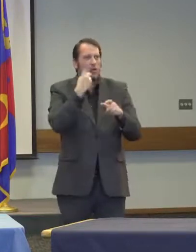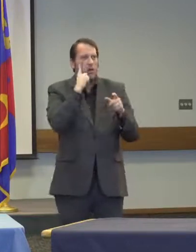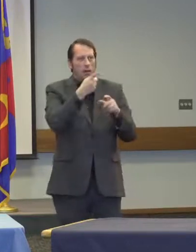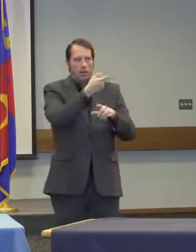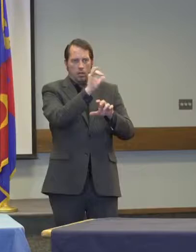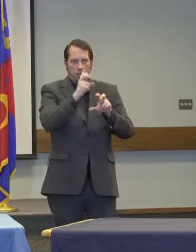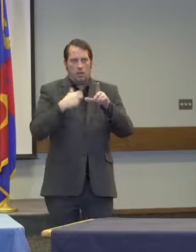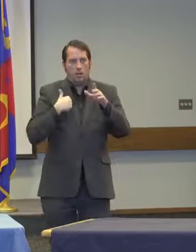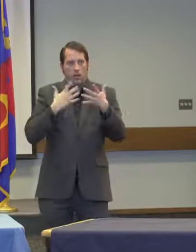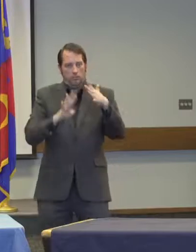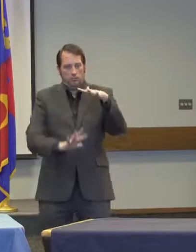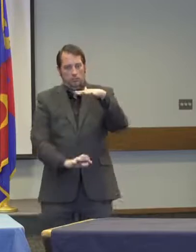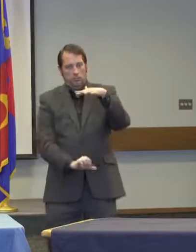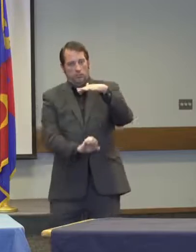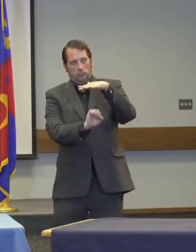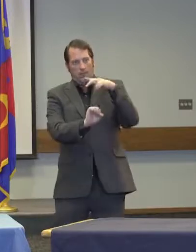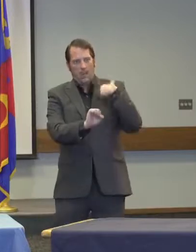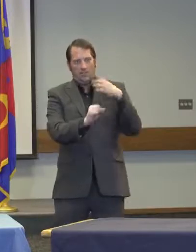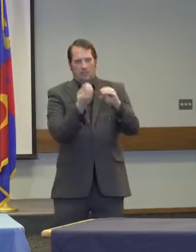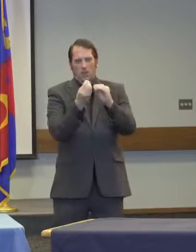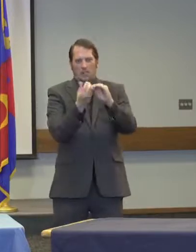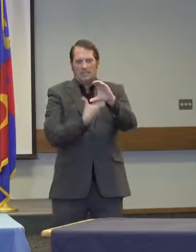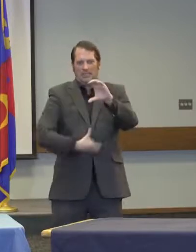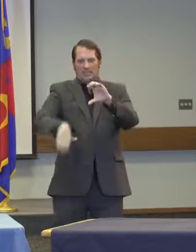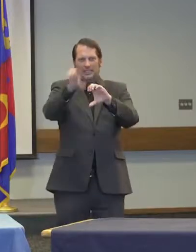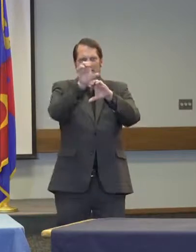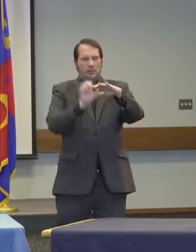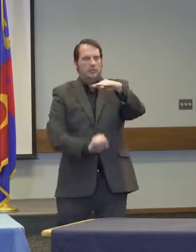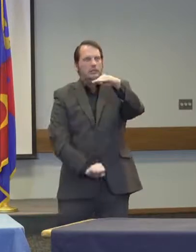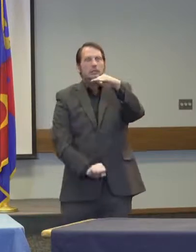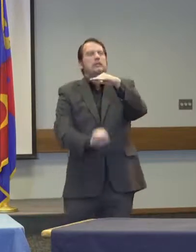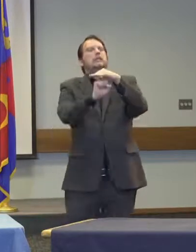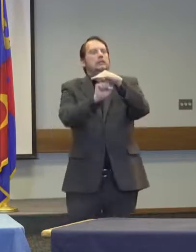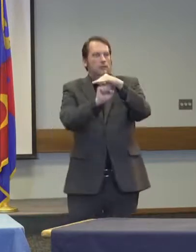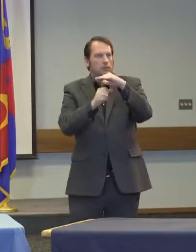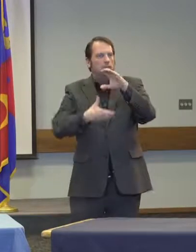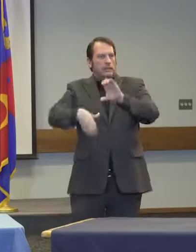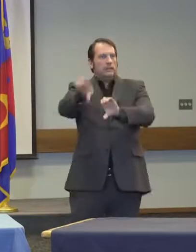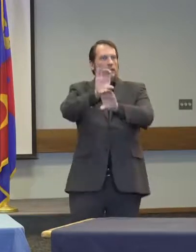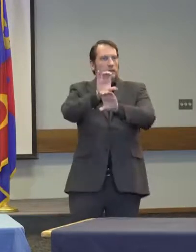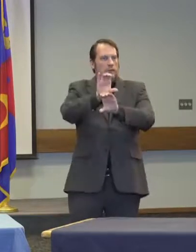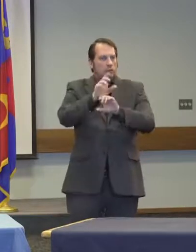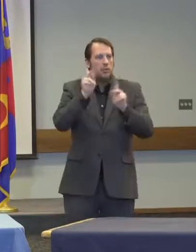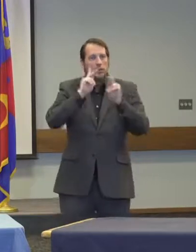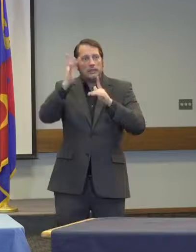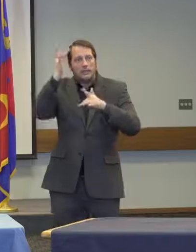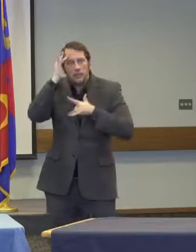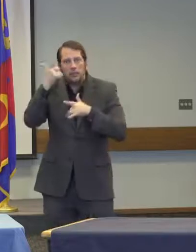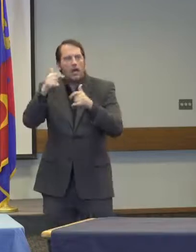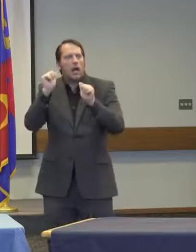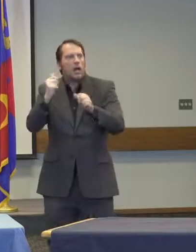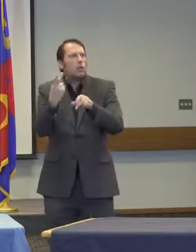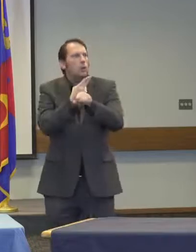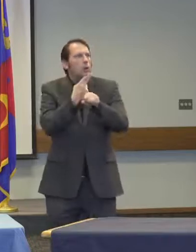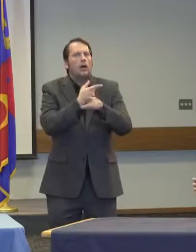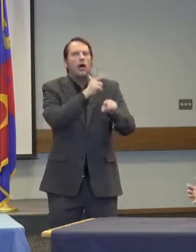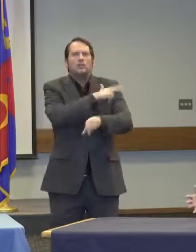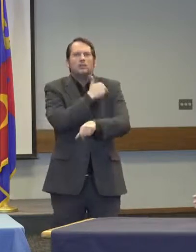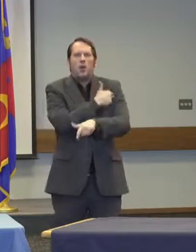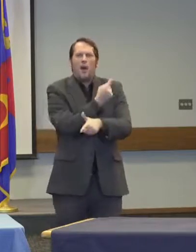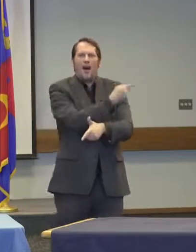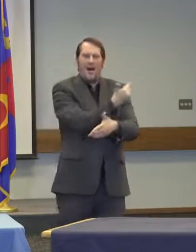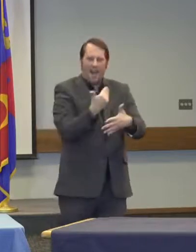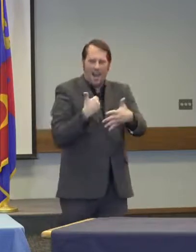increase and we have more people utilizing hospital resources. And so to that end, as we look at options to create more space within